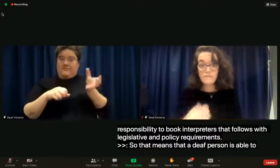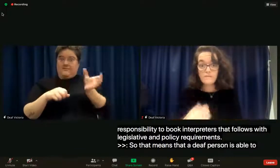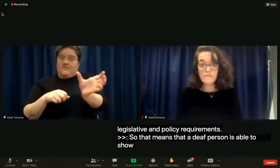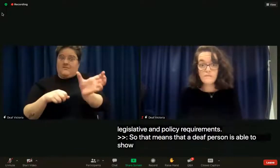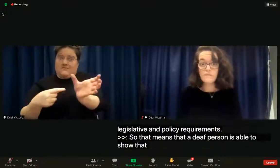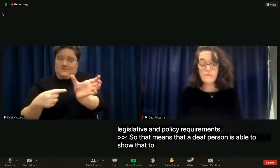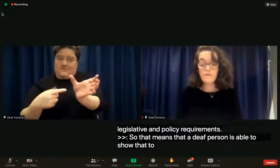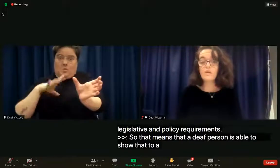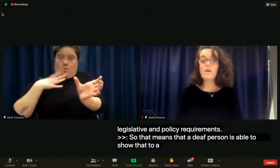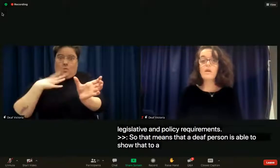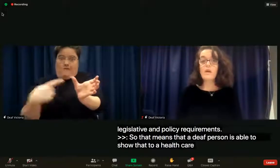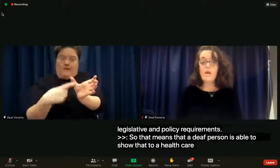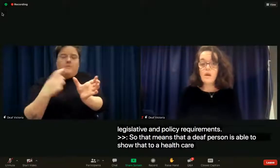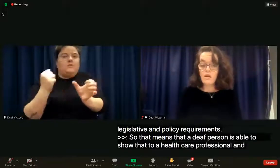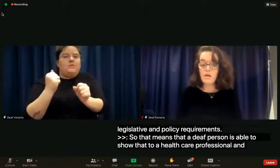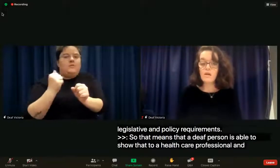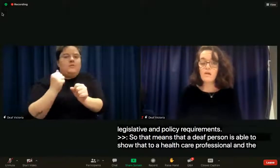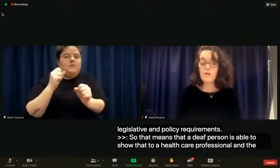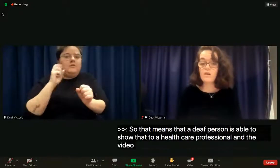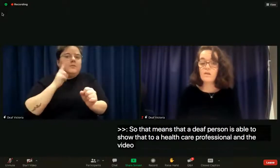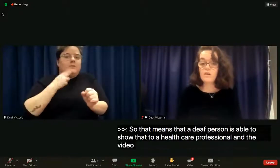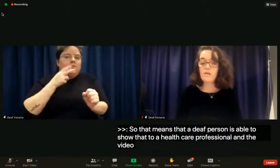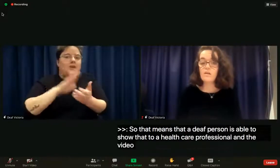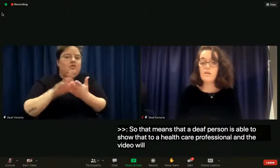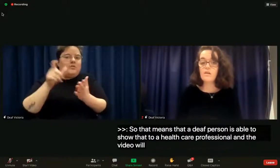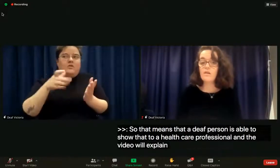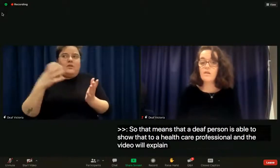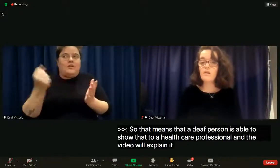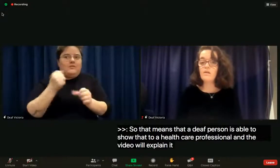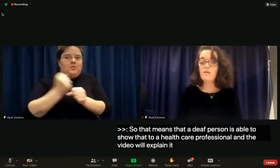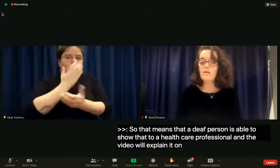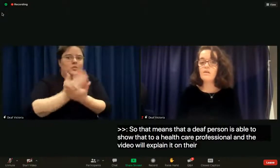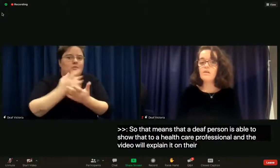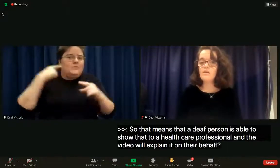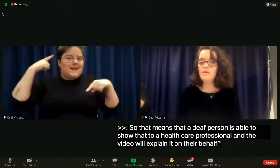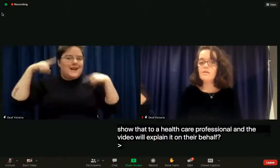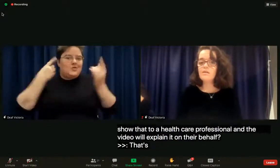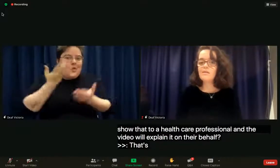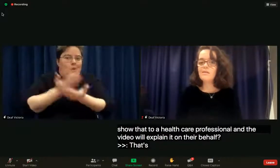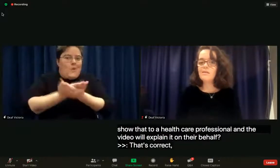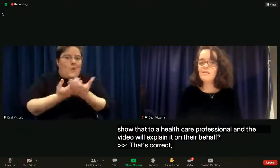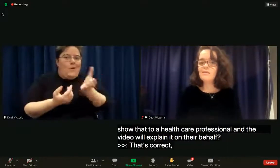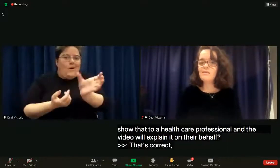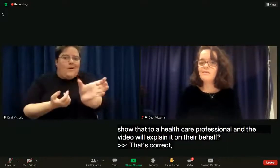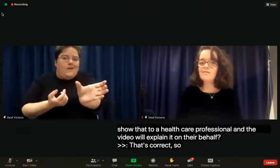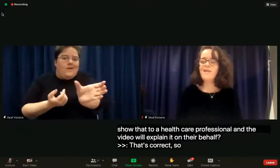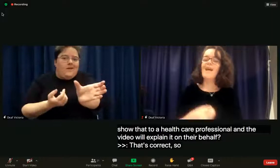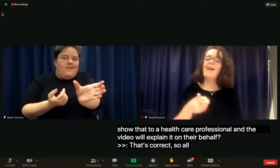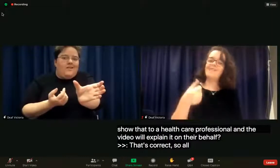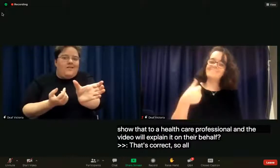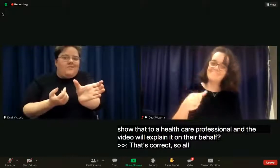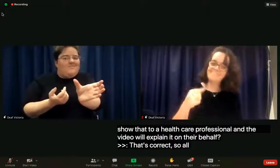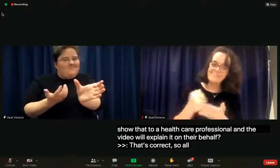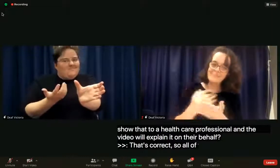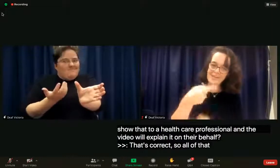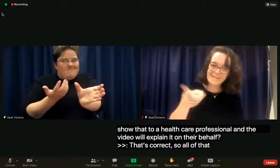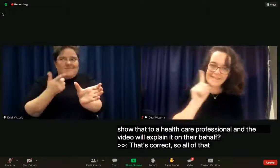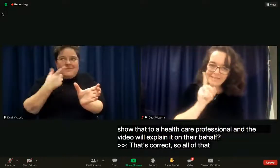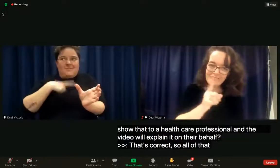their behalf. That's correct. So all of that information is there. We have you really need to make sure